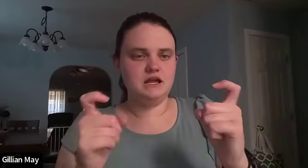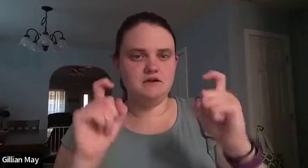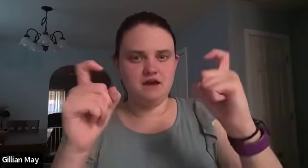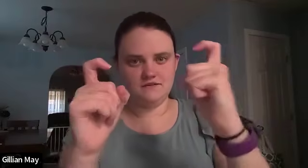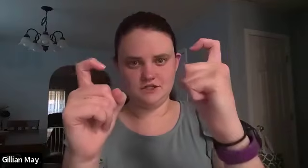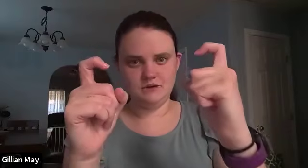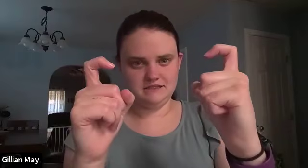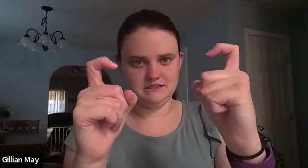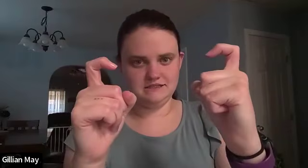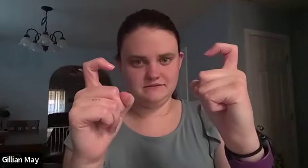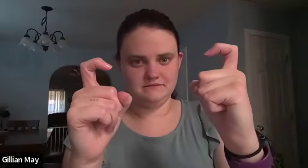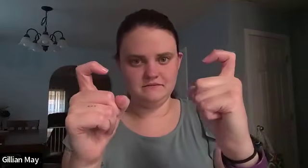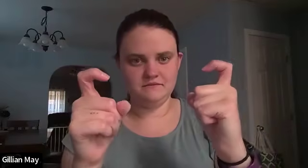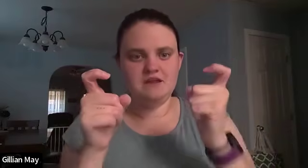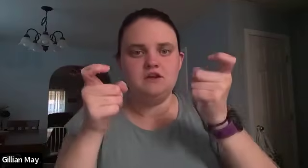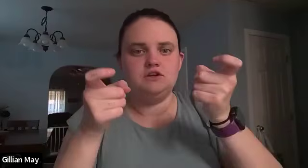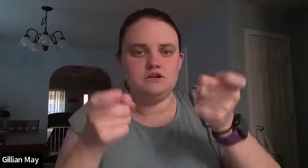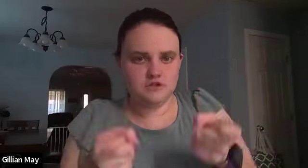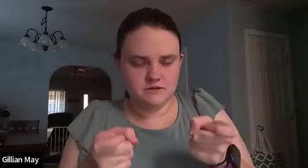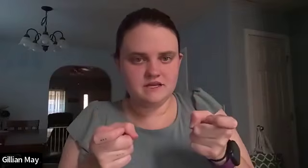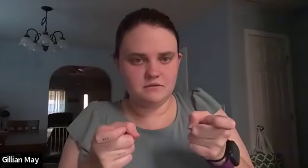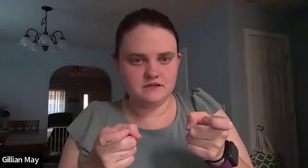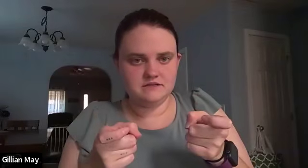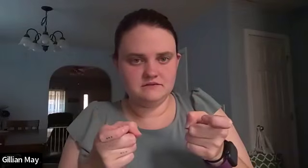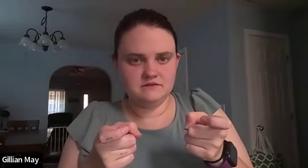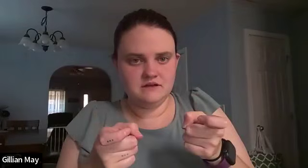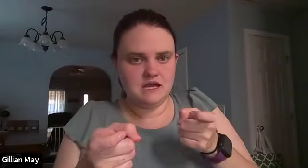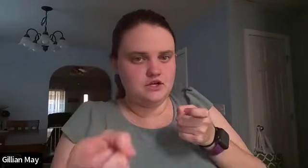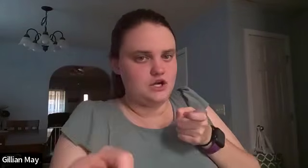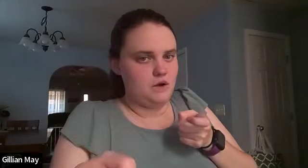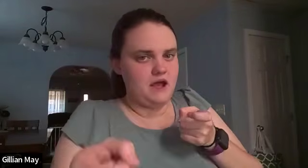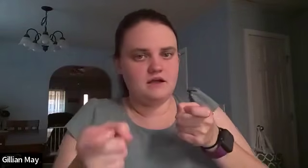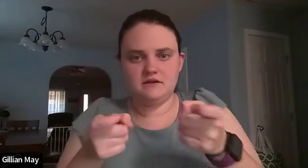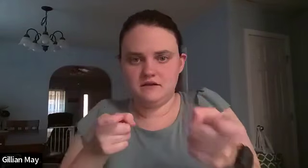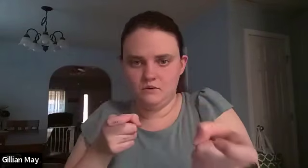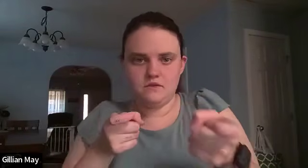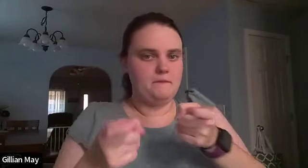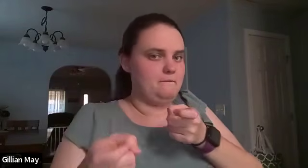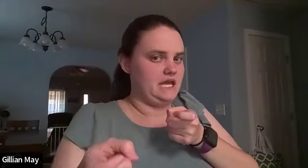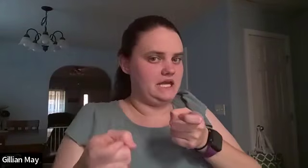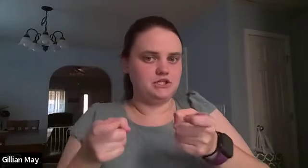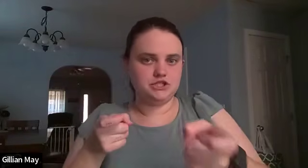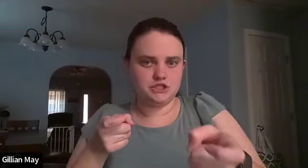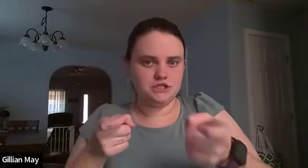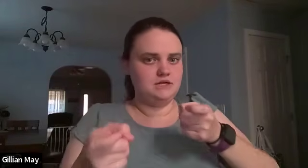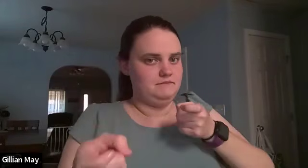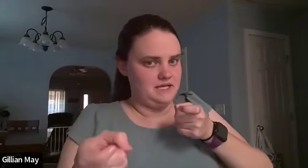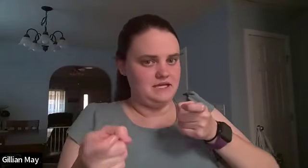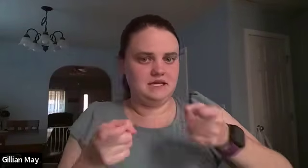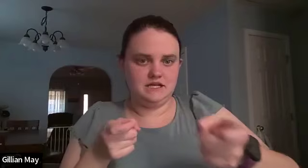to have kind of two X's. You're going to turn them sideways and you're going to go back and forth. Manage,